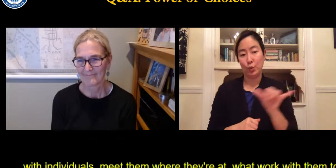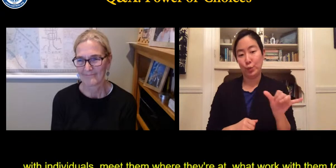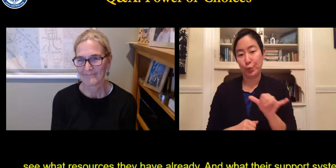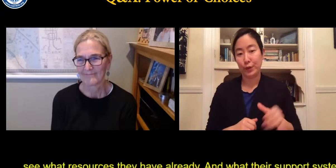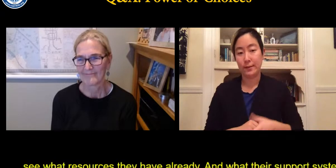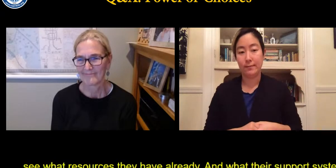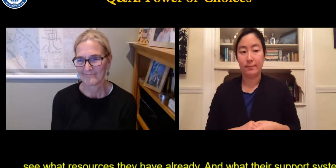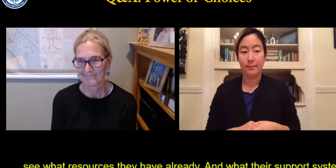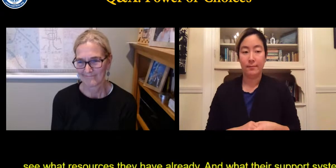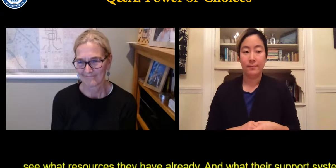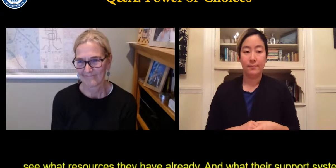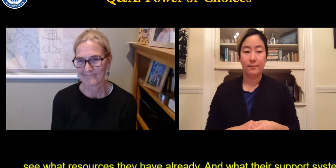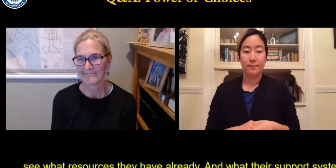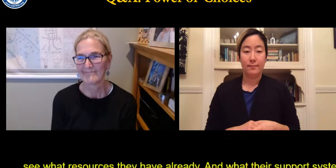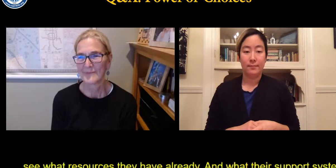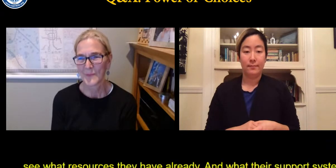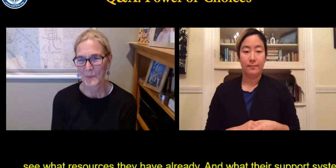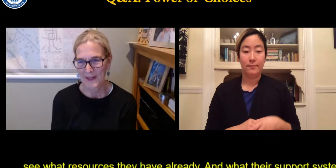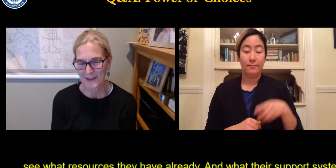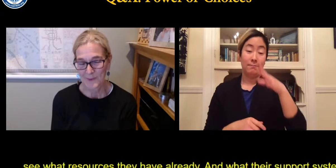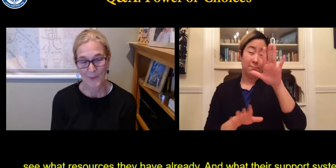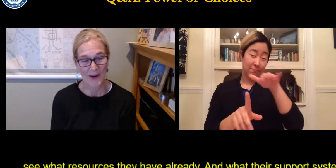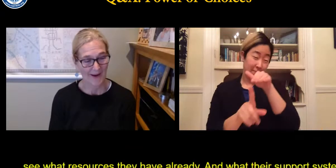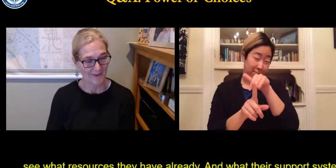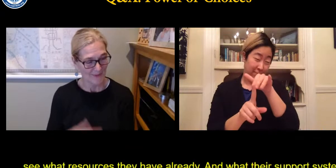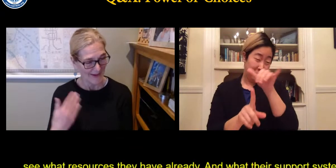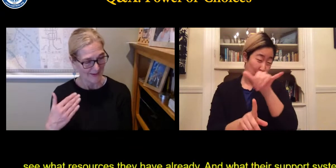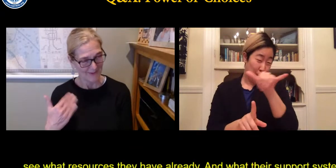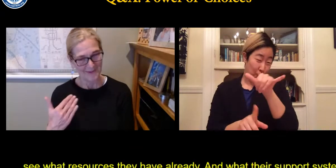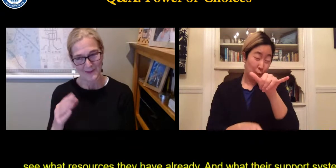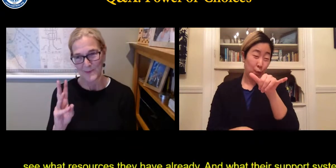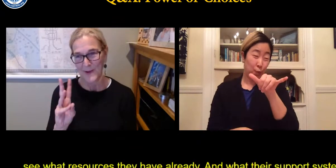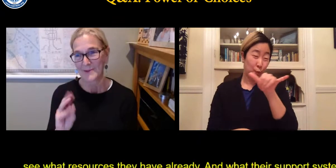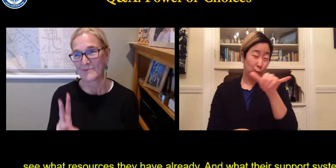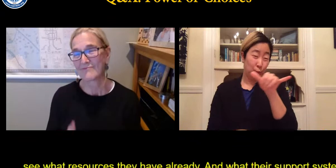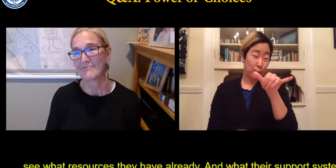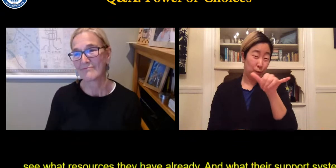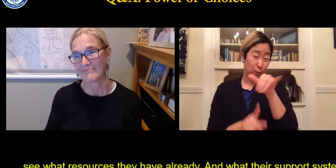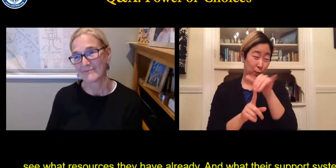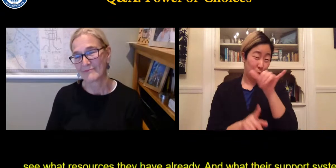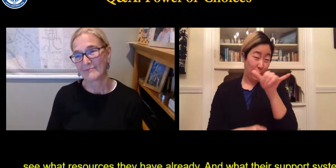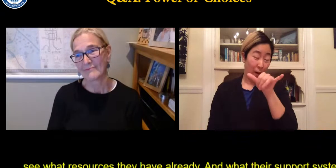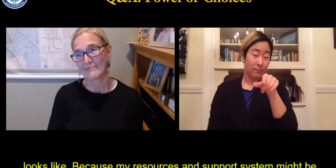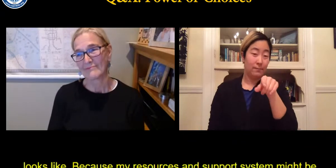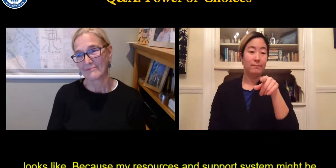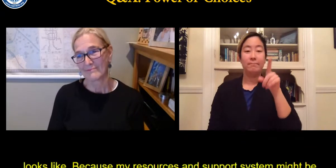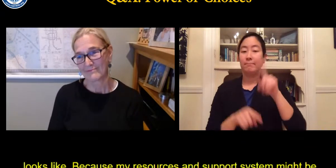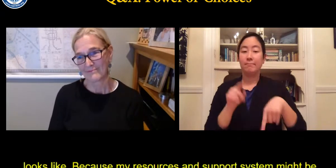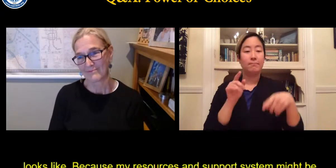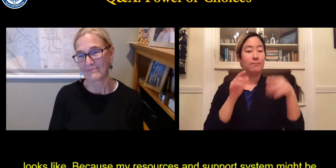Trauma, financial, culture, all those arenas come into play. So it's very important